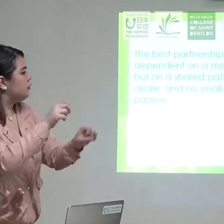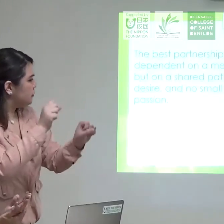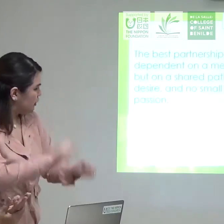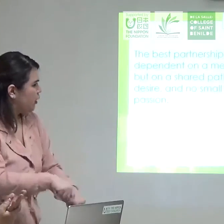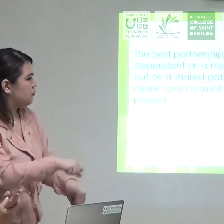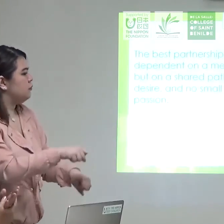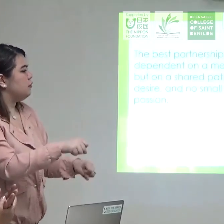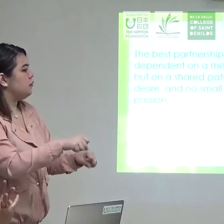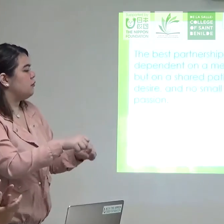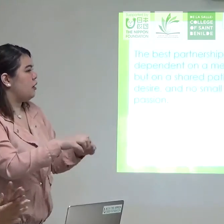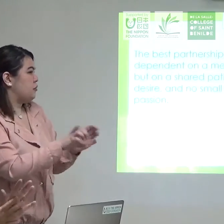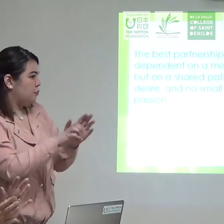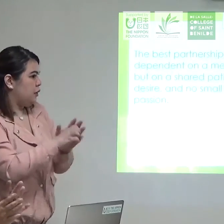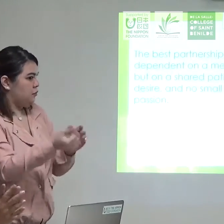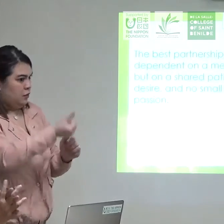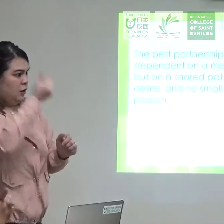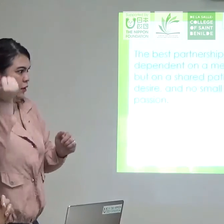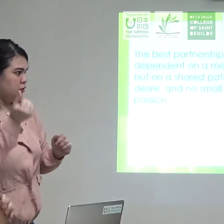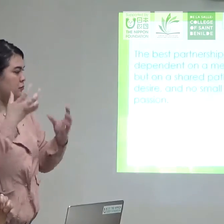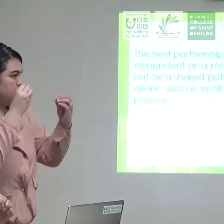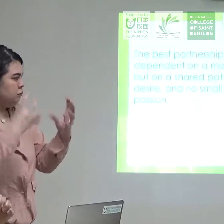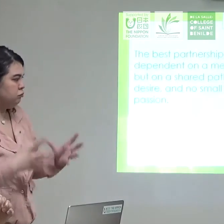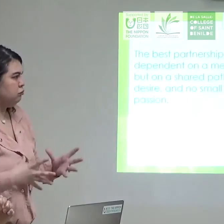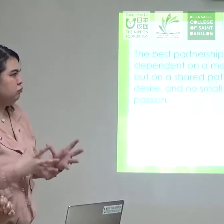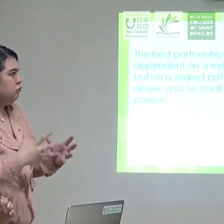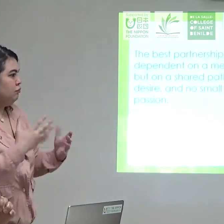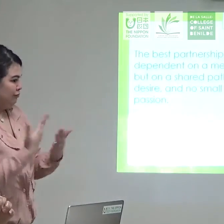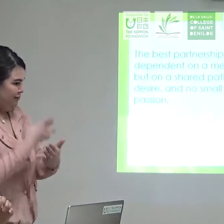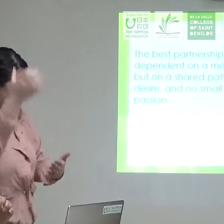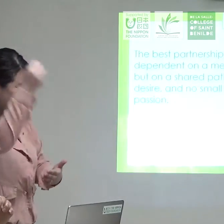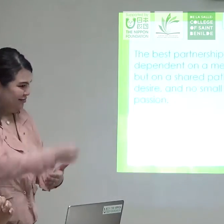other teachers, especially the new ones,